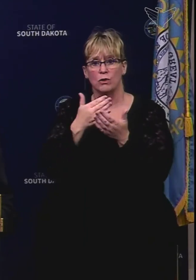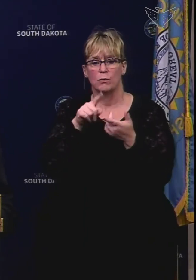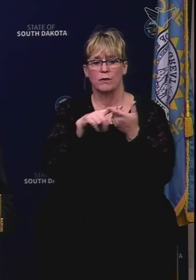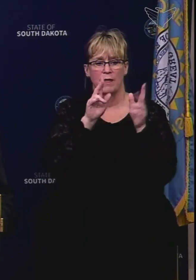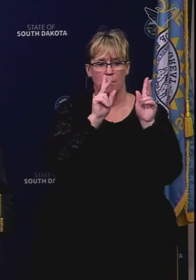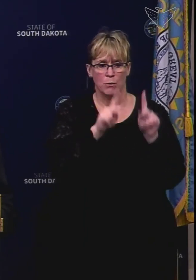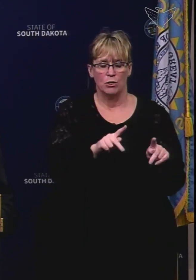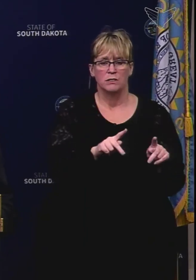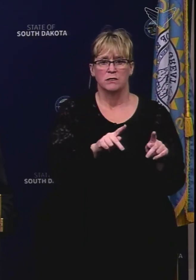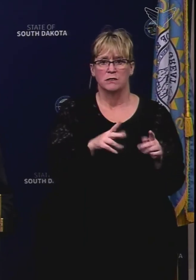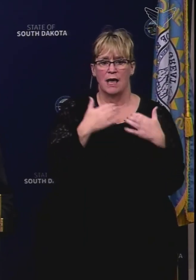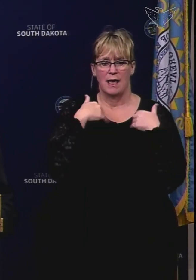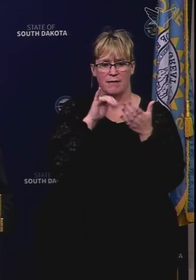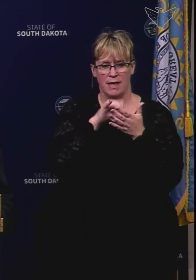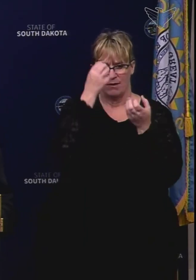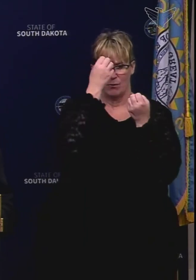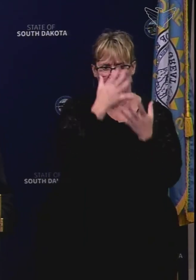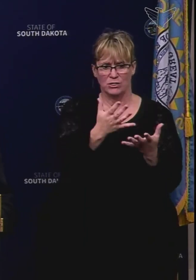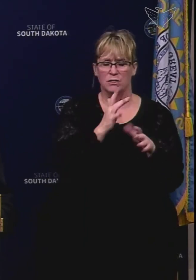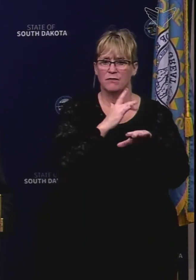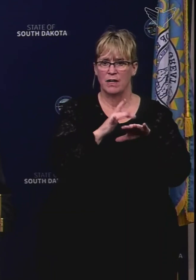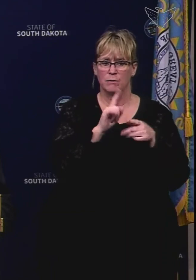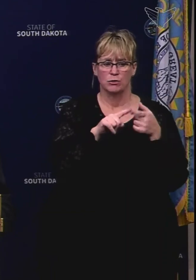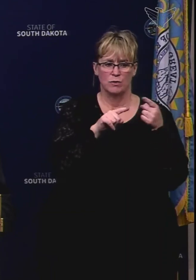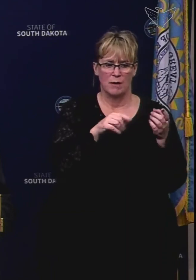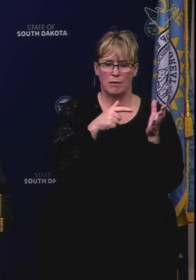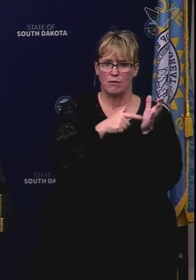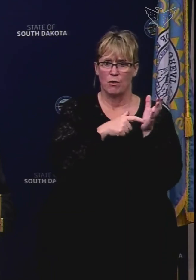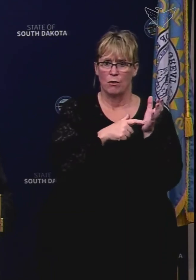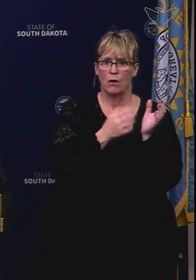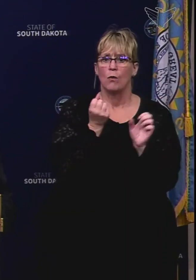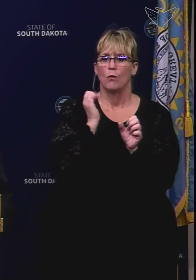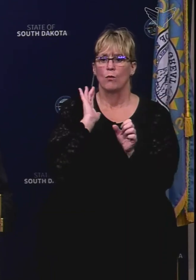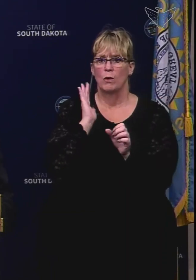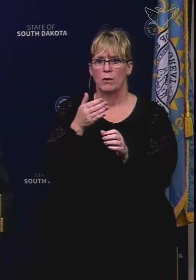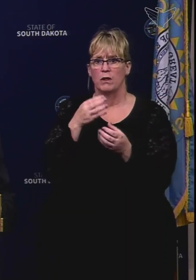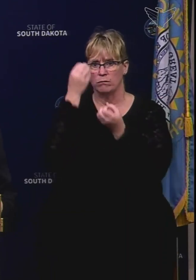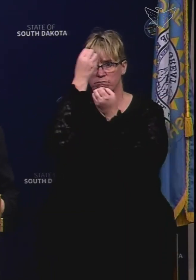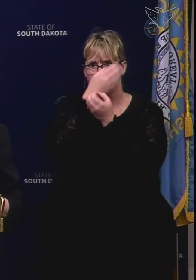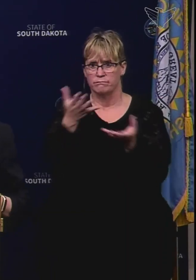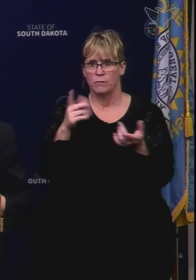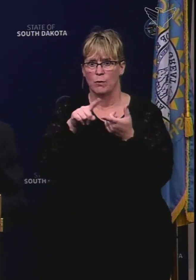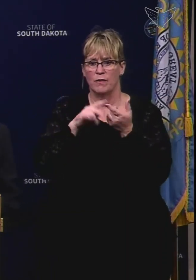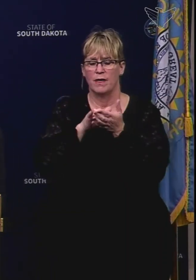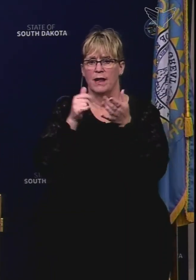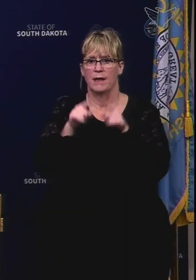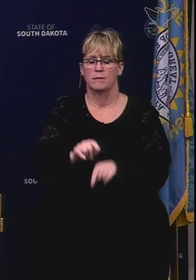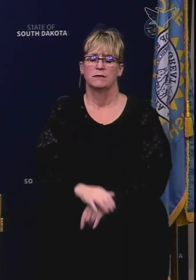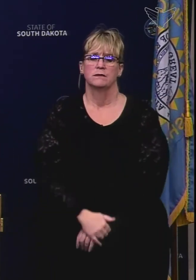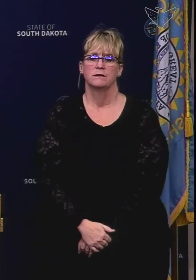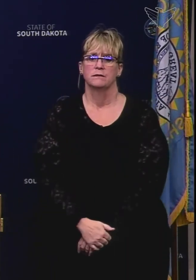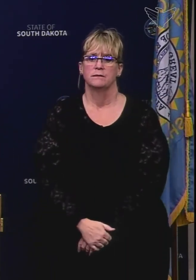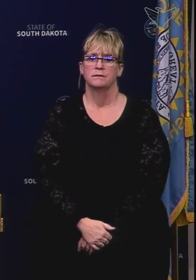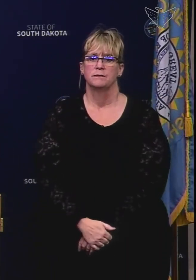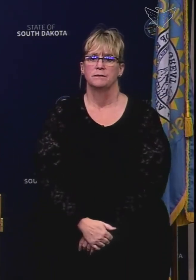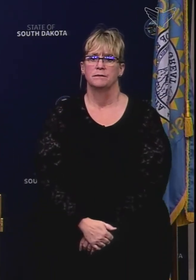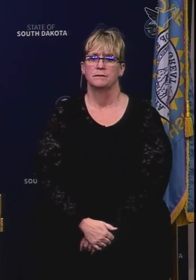that person does have that information available to them, and we'll be sure to provide an update when that's the case.